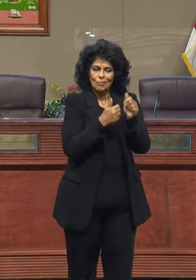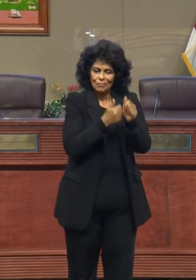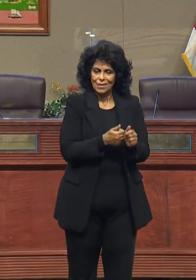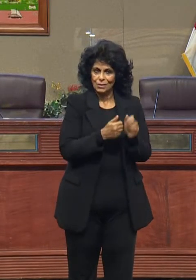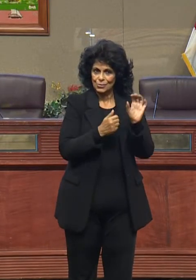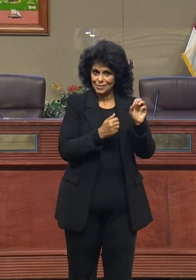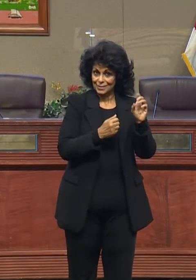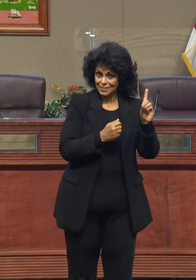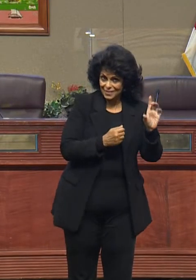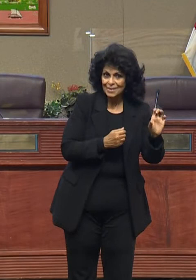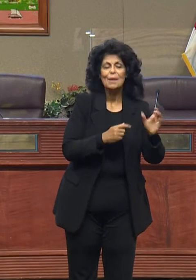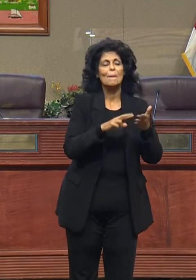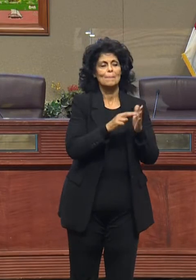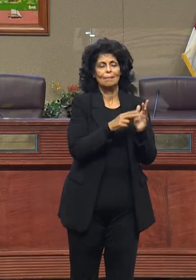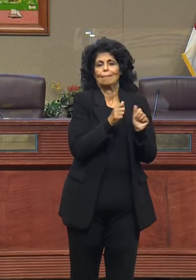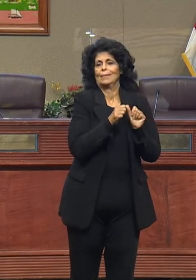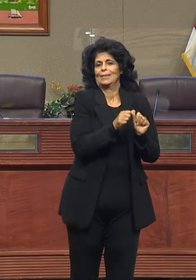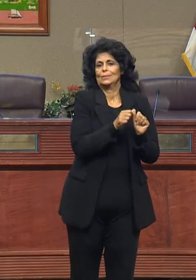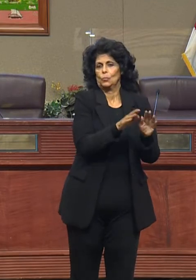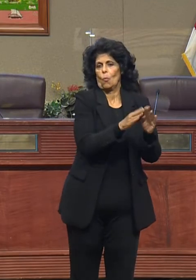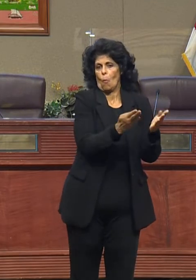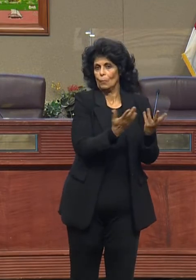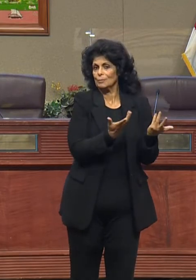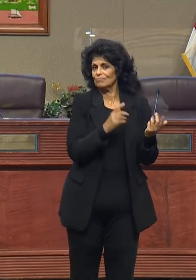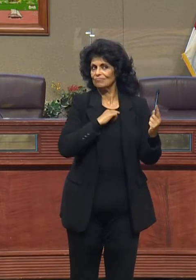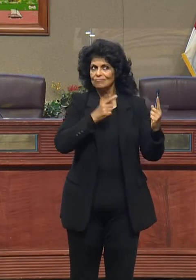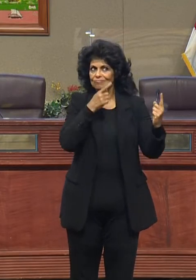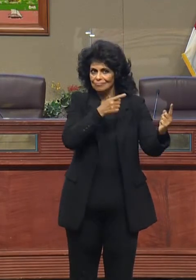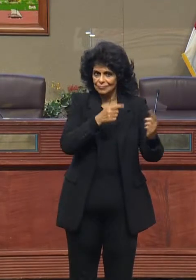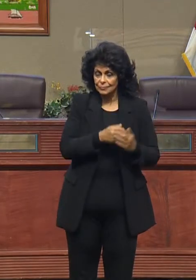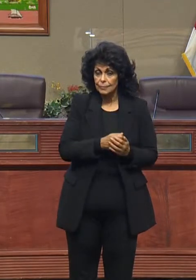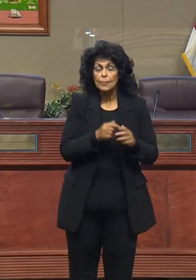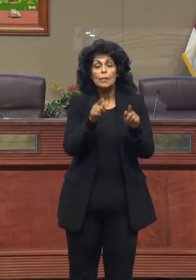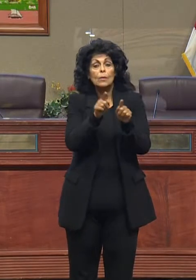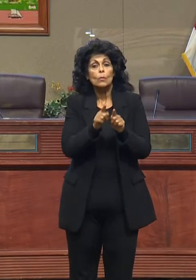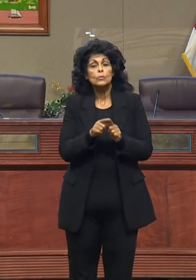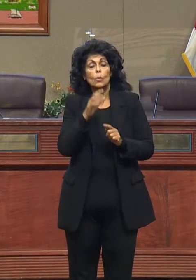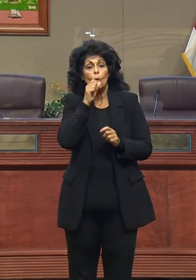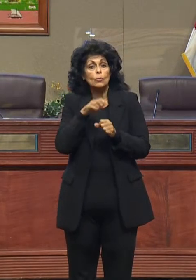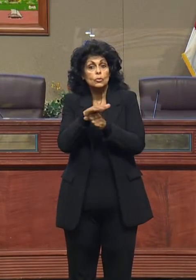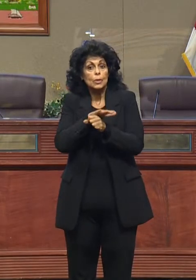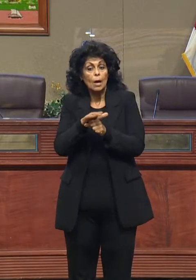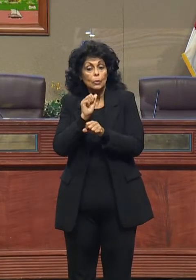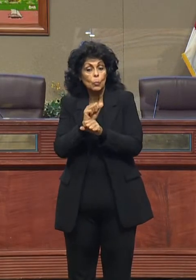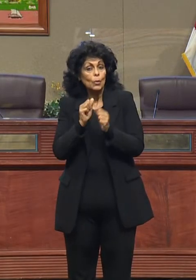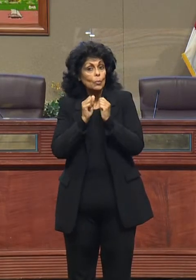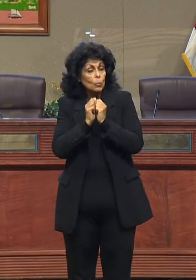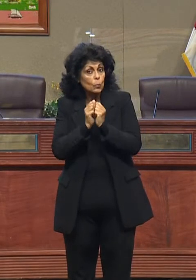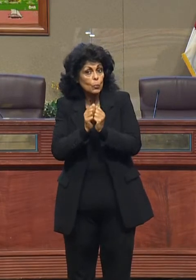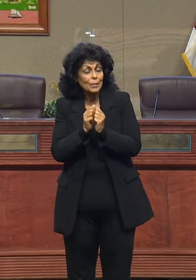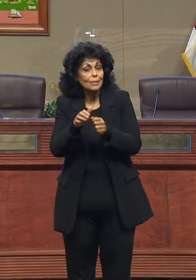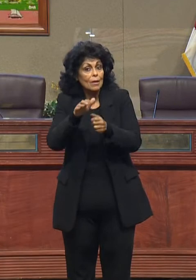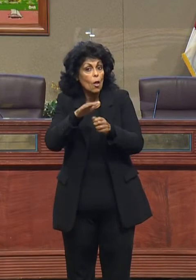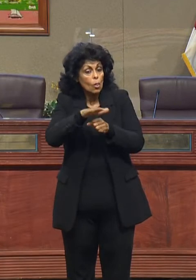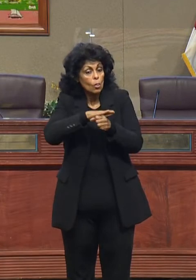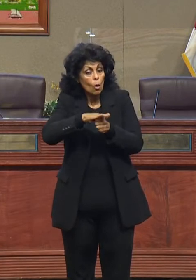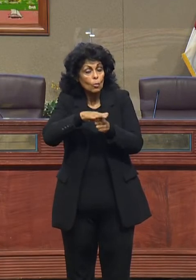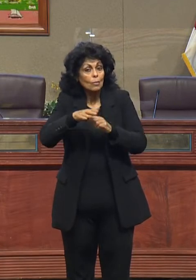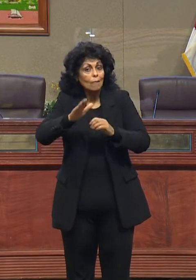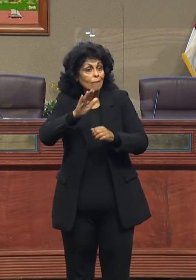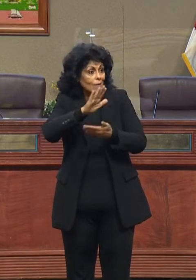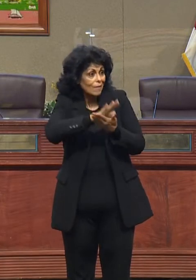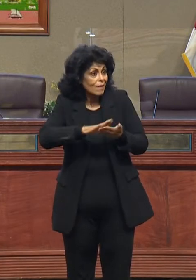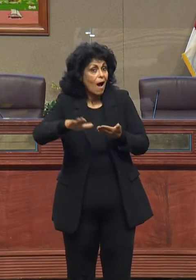the expanded eligibility, the Florida Department of Health in Orange County is working with our local college partners to help ensure